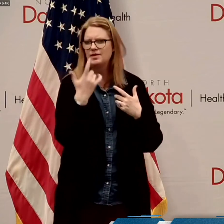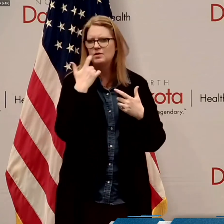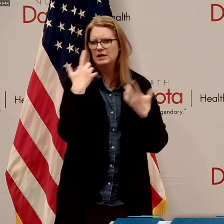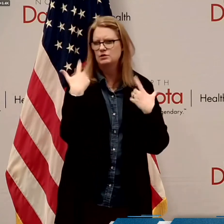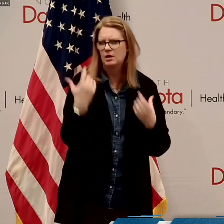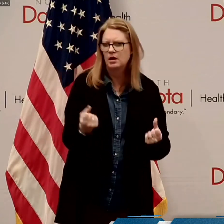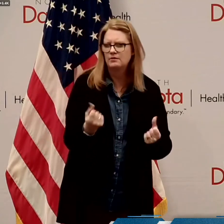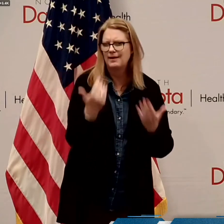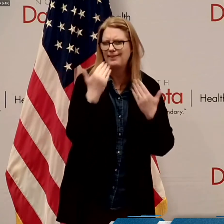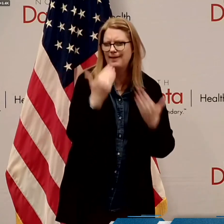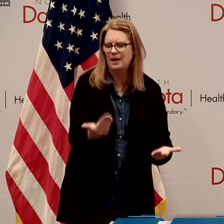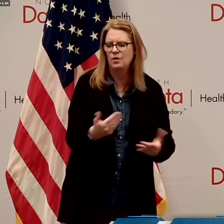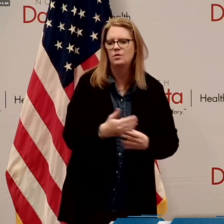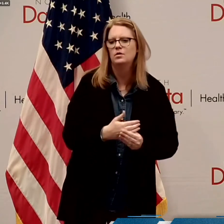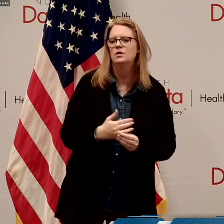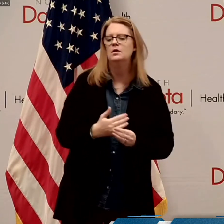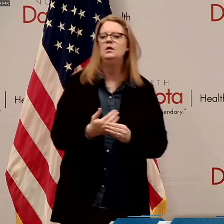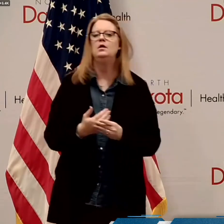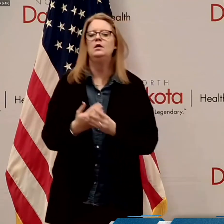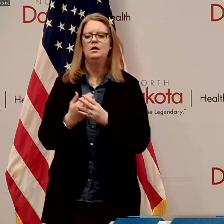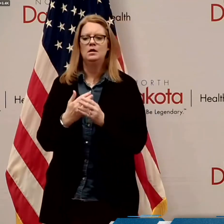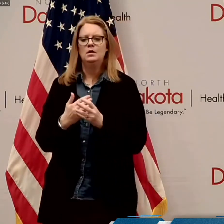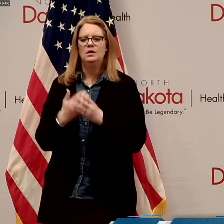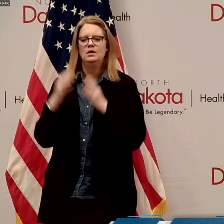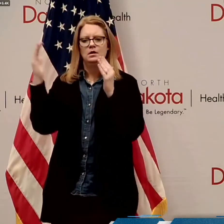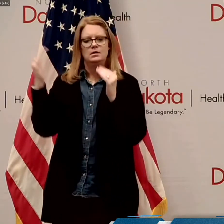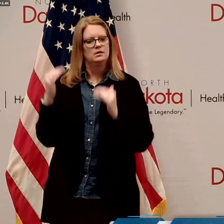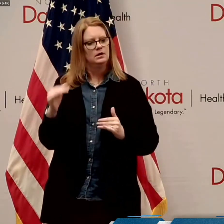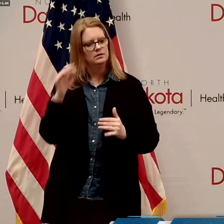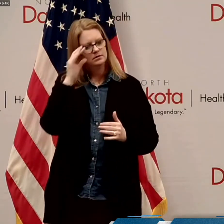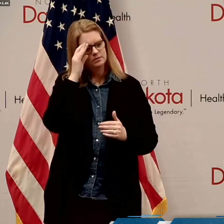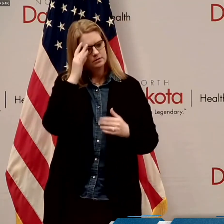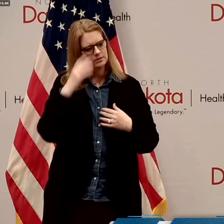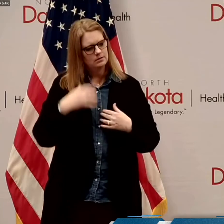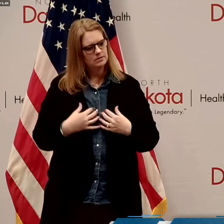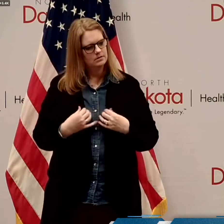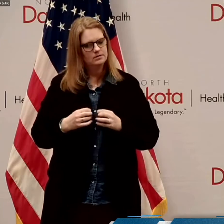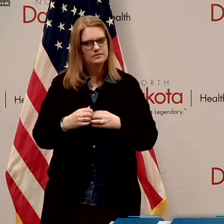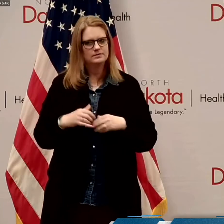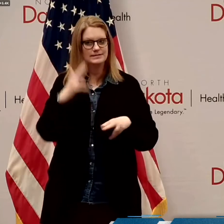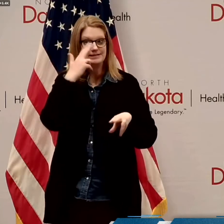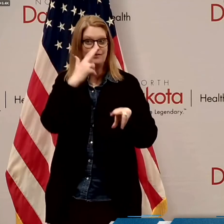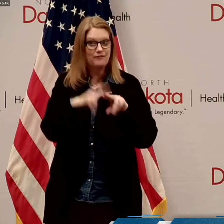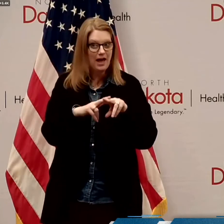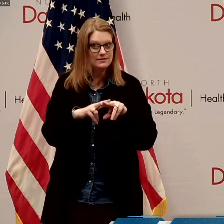doing. The next update is, I'll put this in the fun